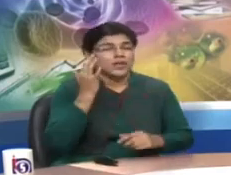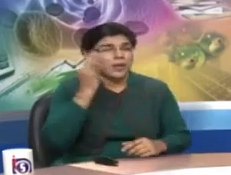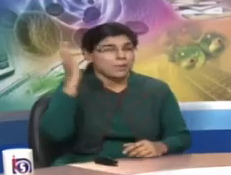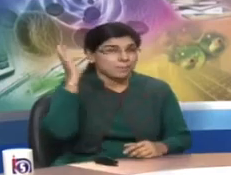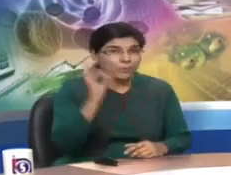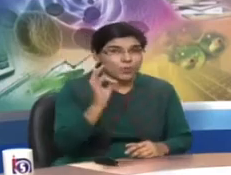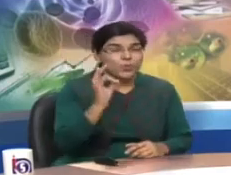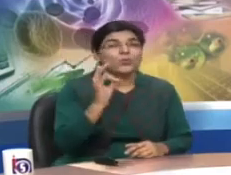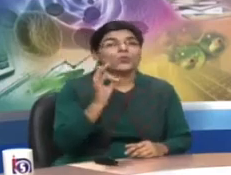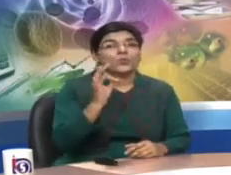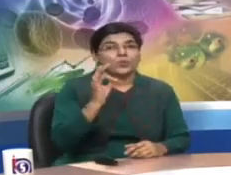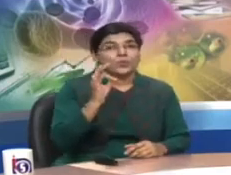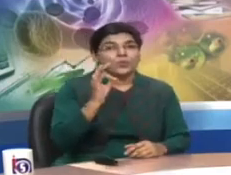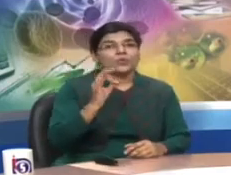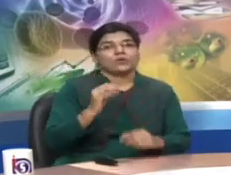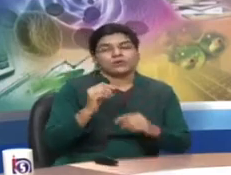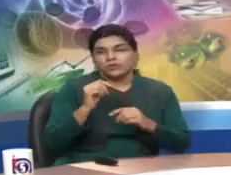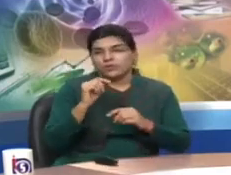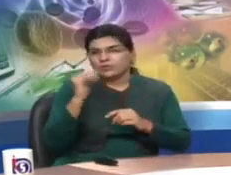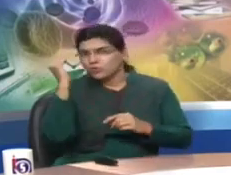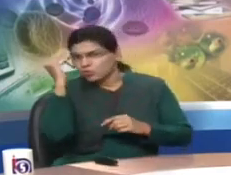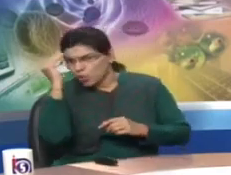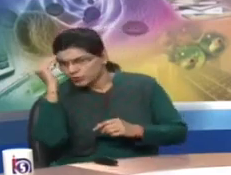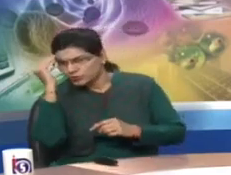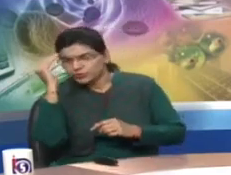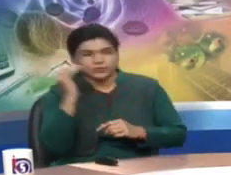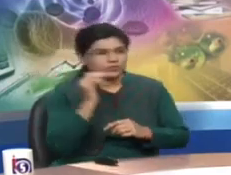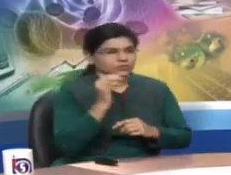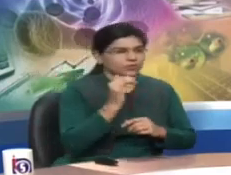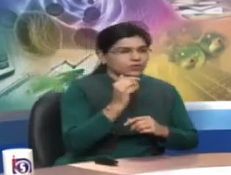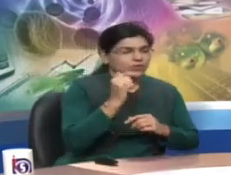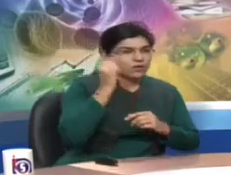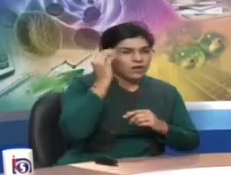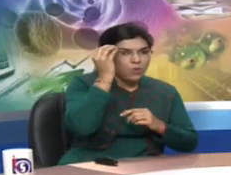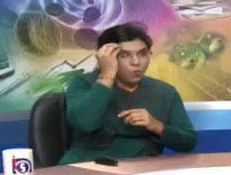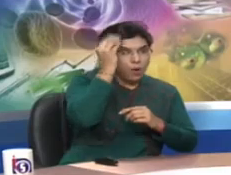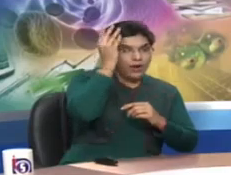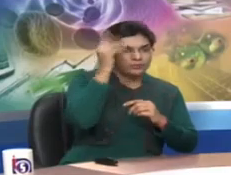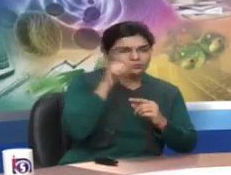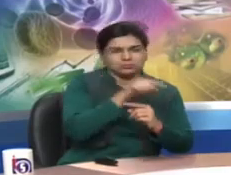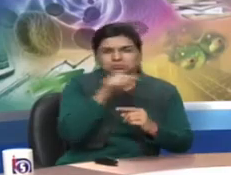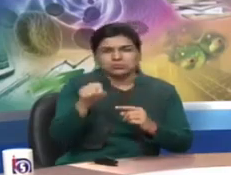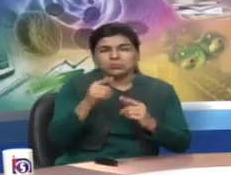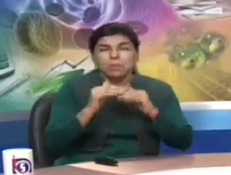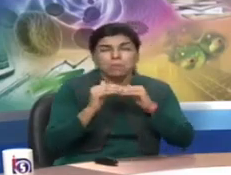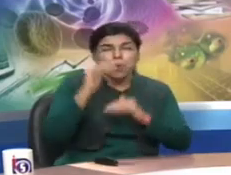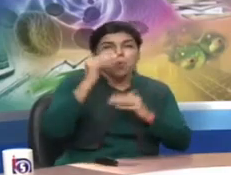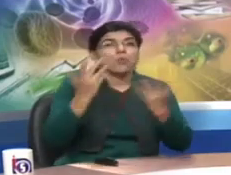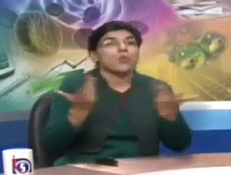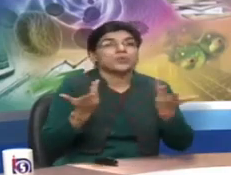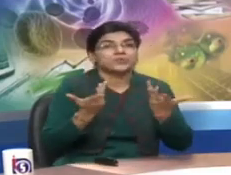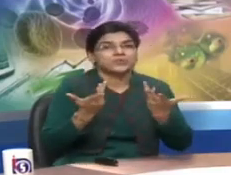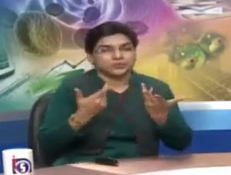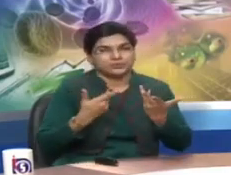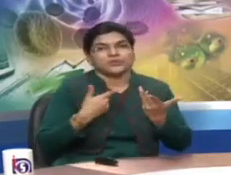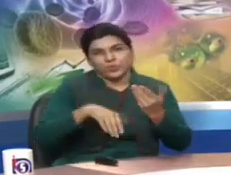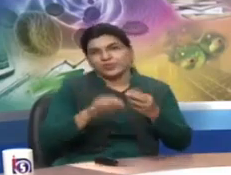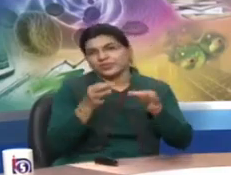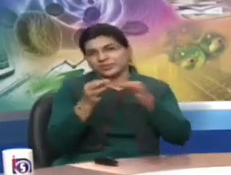So I want to ask you, which is more important, wisdom or knowledge? What should our